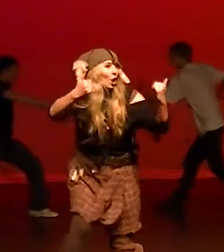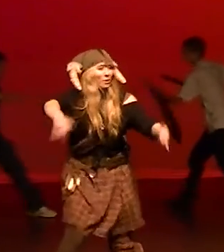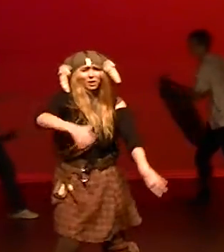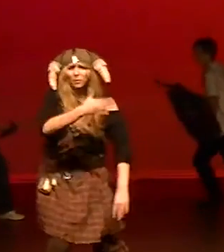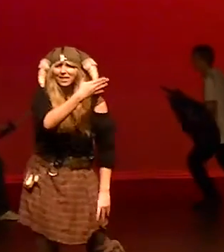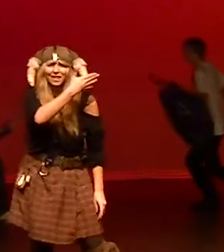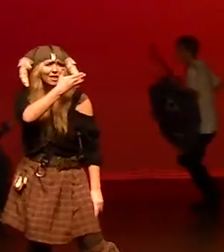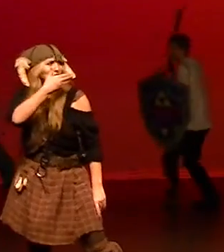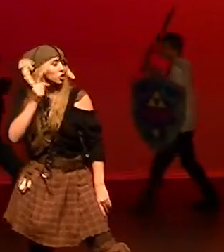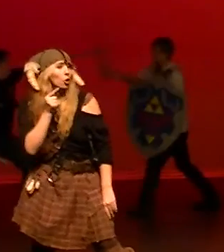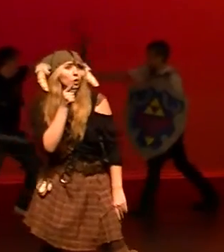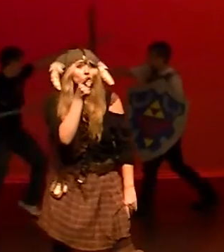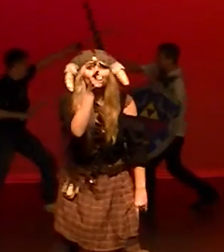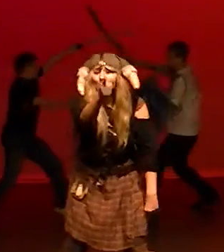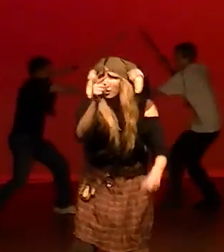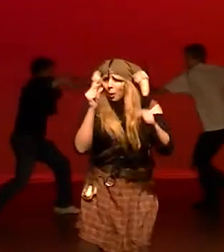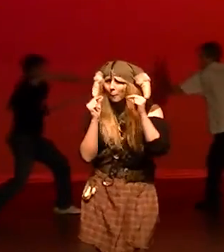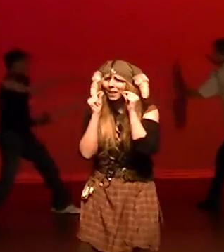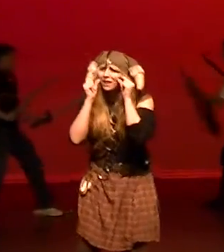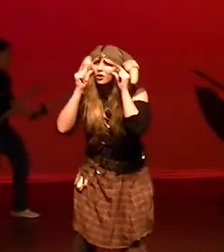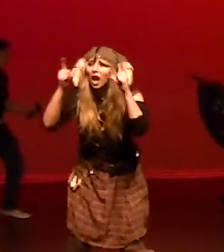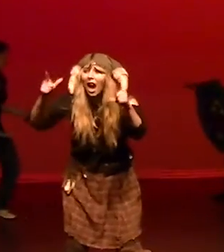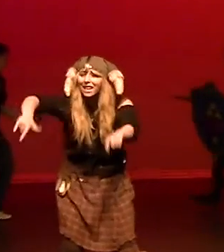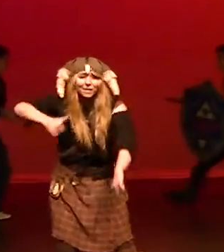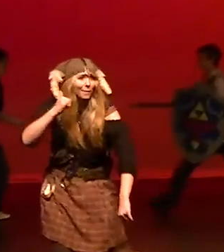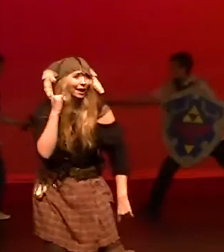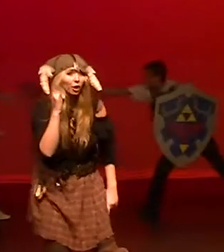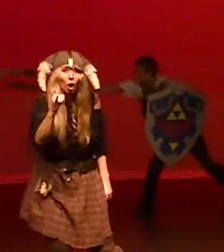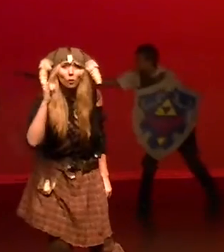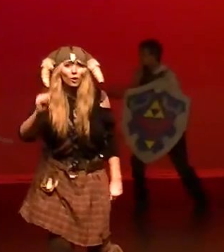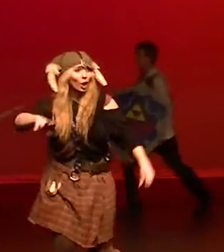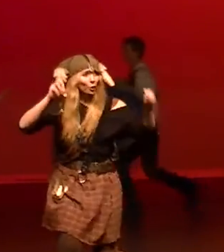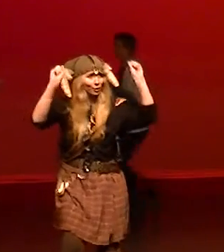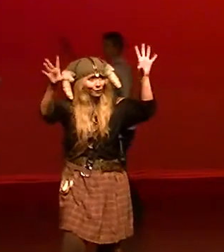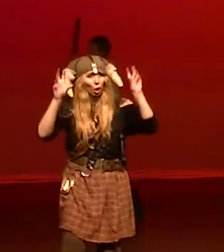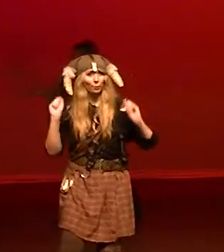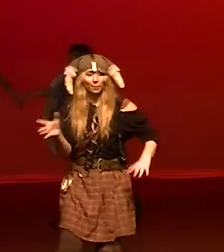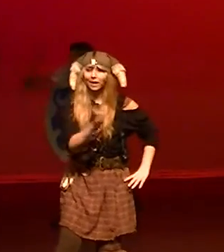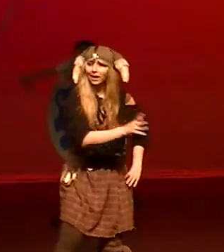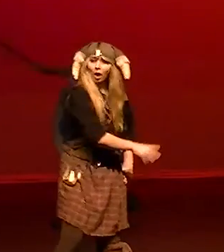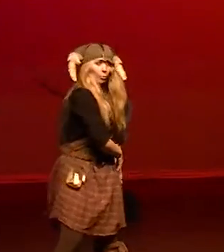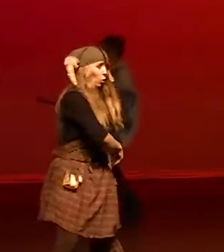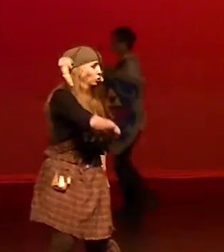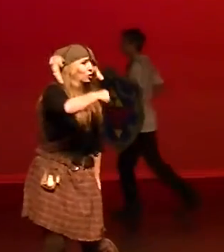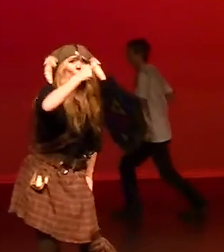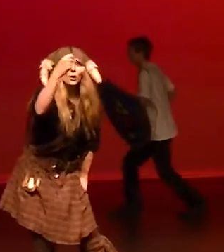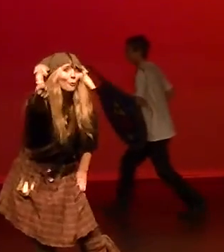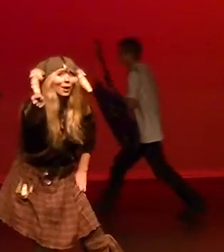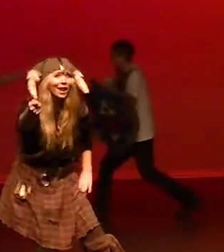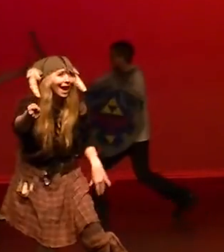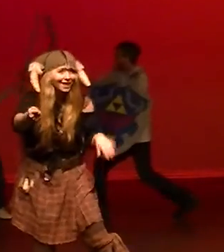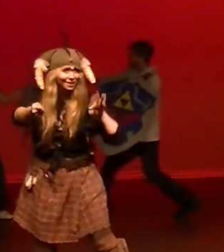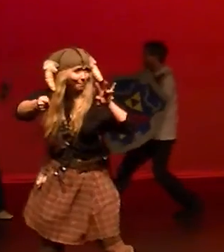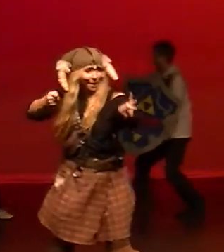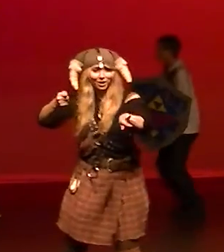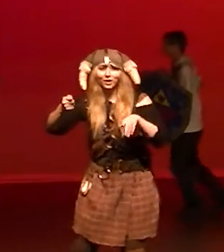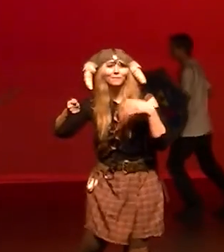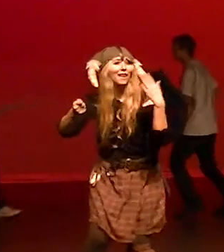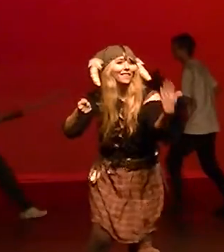is sweeter than a soda stream. You won't believe your eyes. I'm like an overload of dopamine. A broadsword in one hand and a magic spell in the